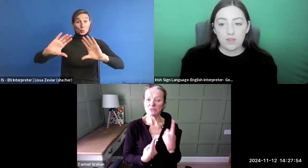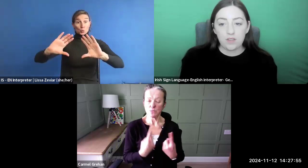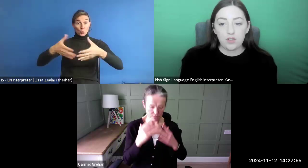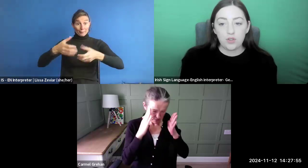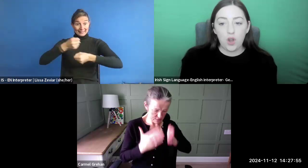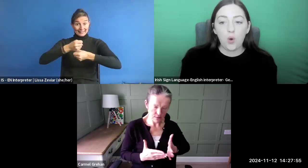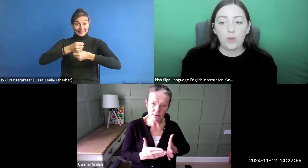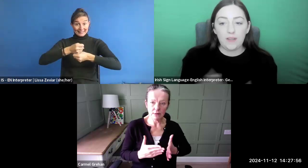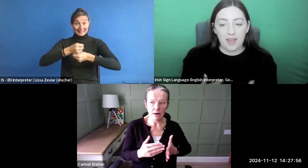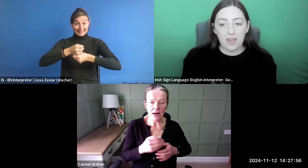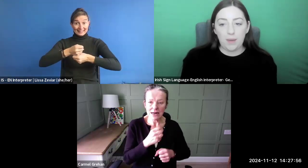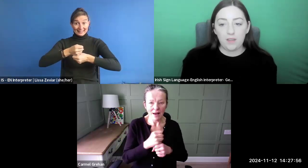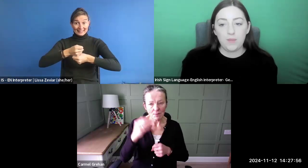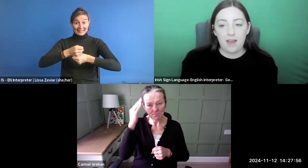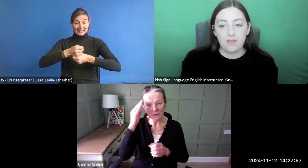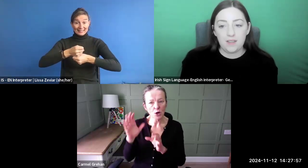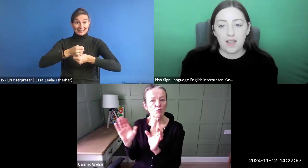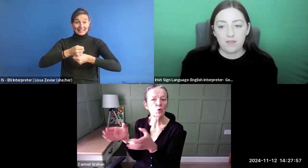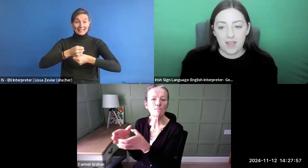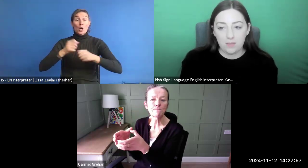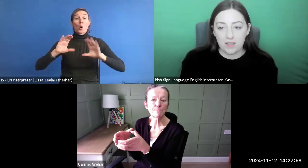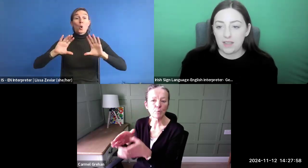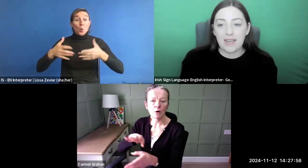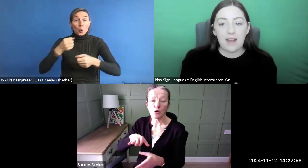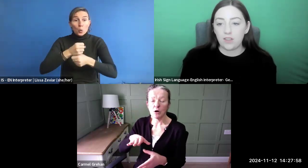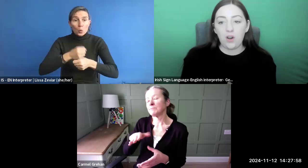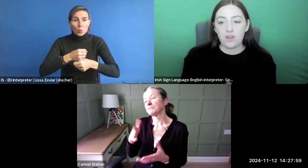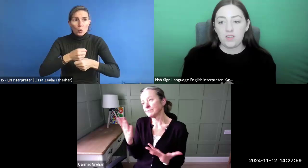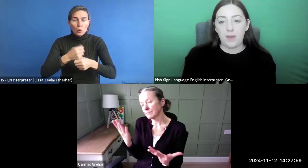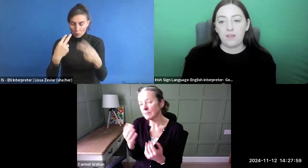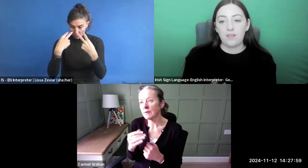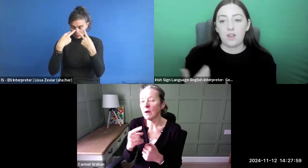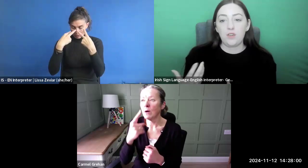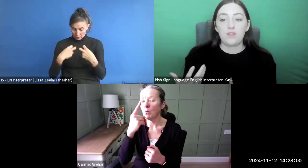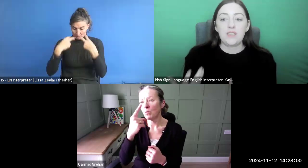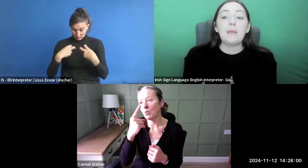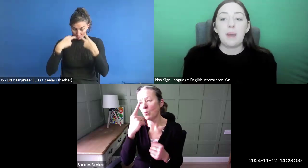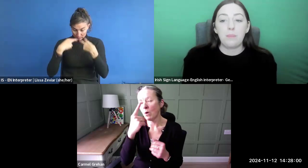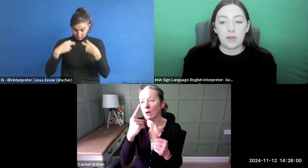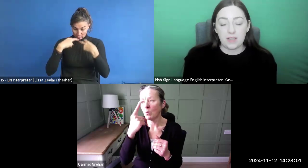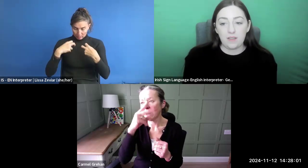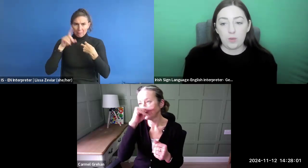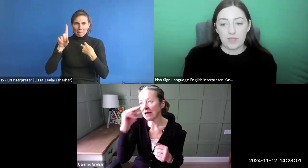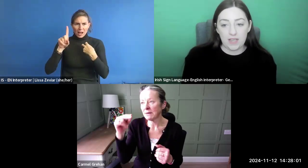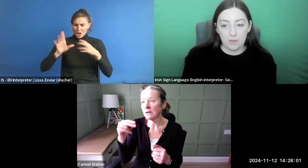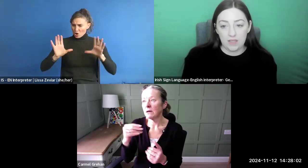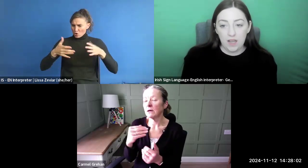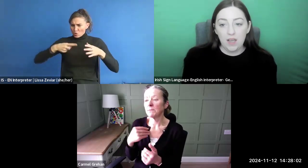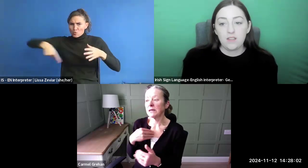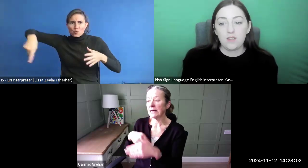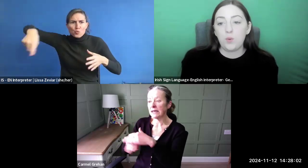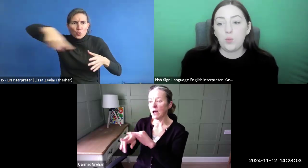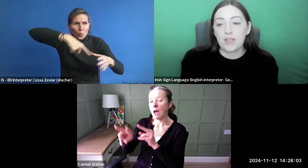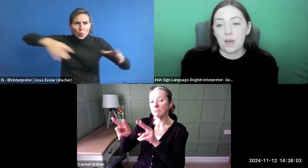They kept only thinking about themselves in the self-assessment. They'd never thought about their team members in the group